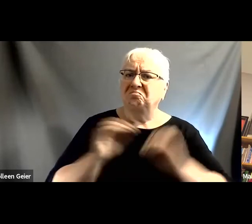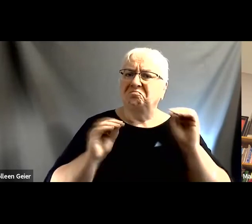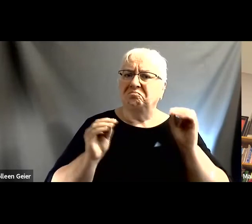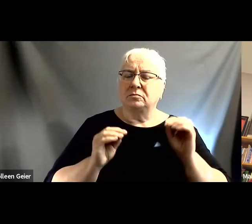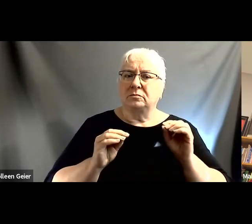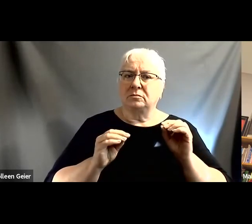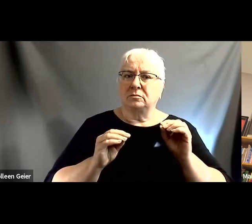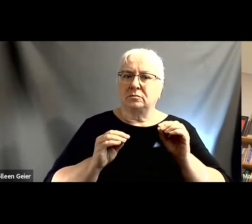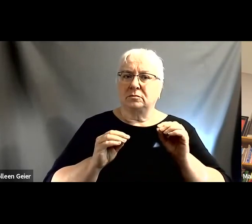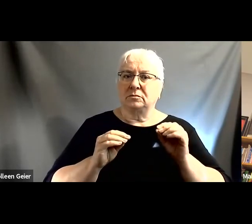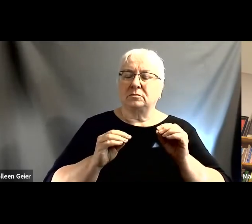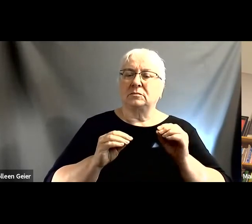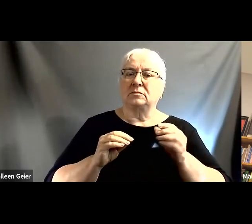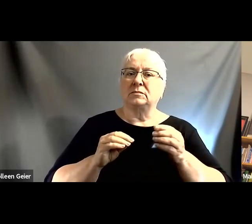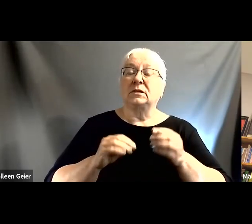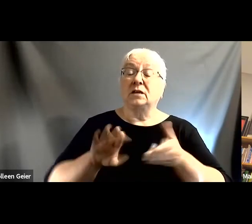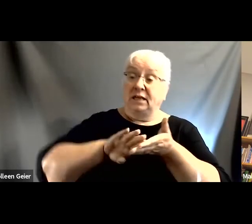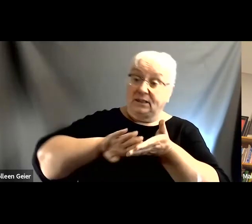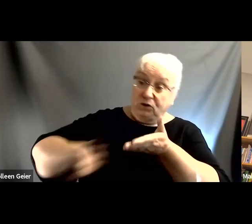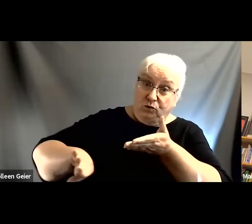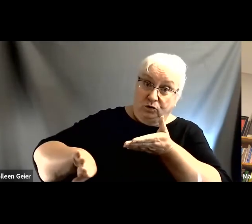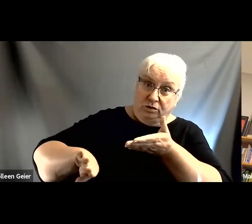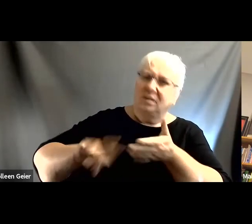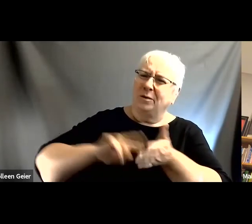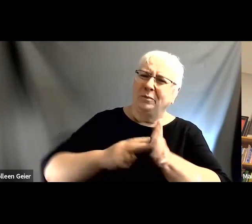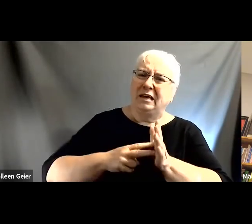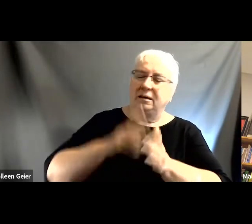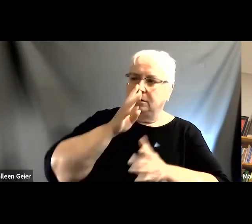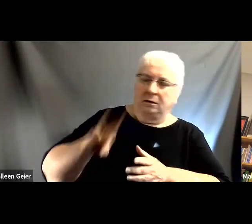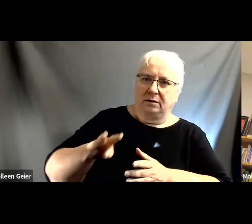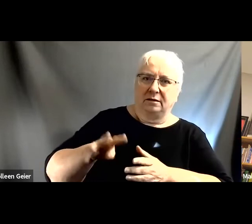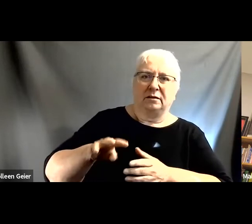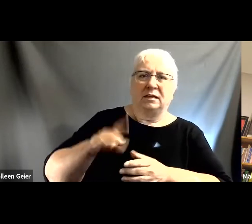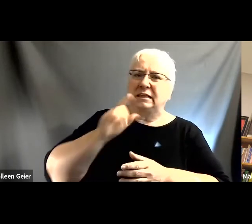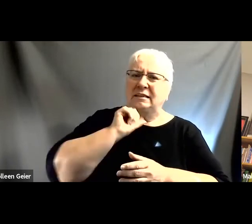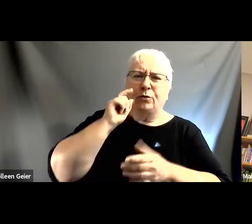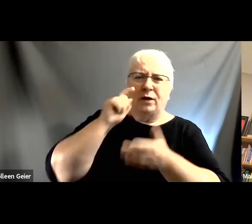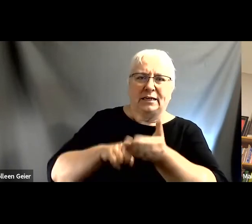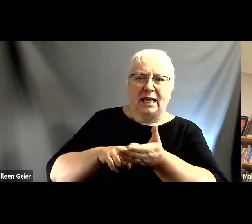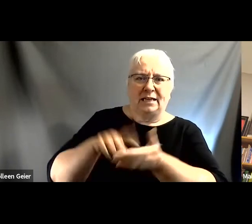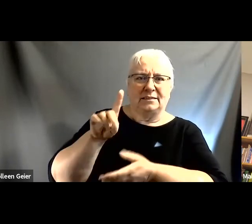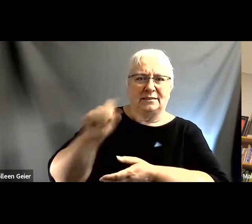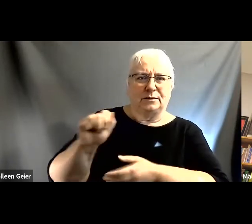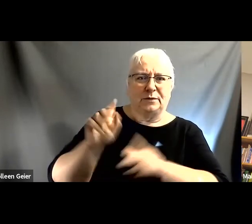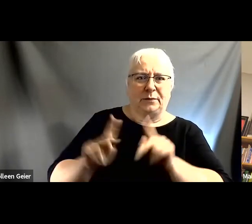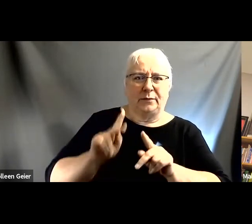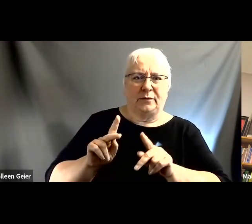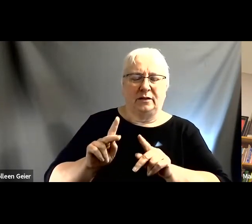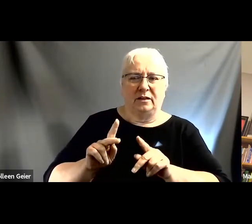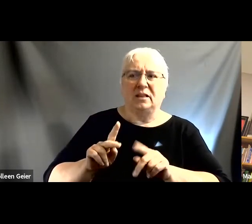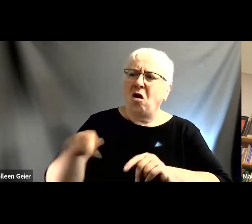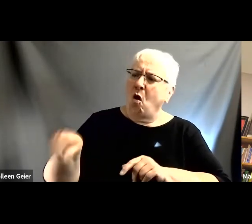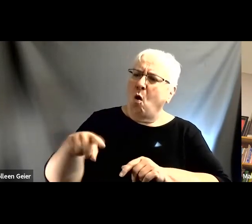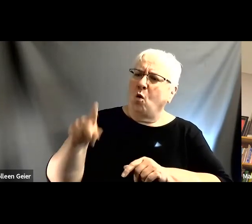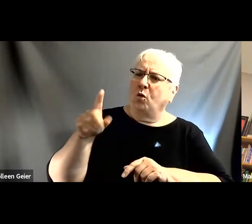Exclusion, meaning not even recognizing them, people with any kind of a disability, as people who deserved an education.